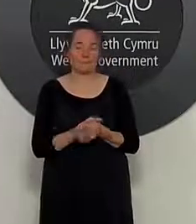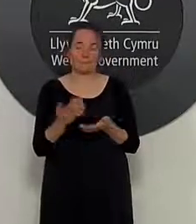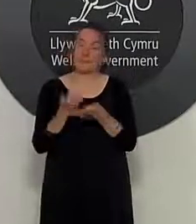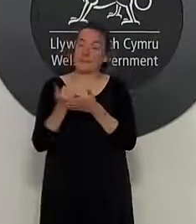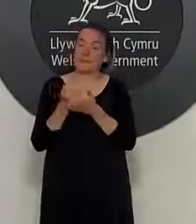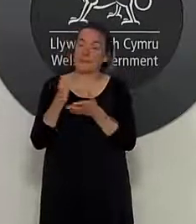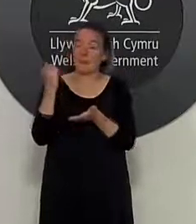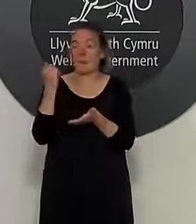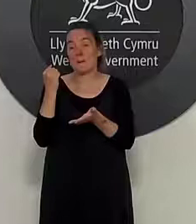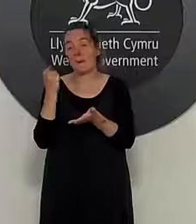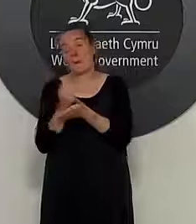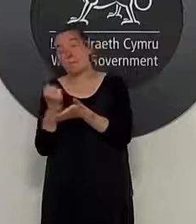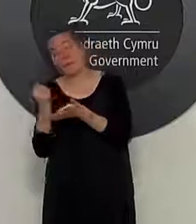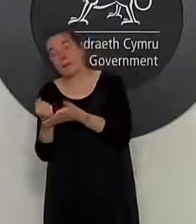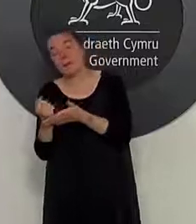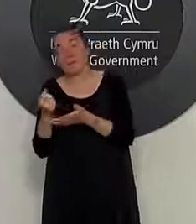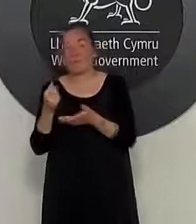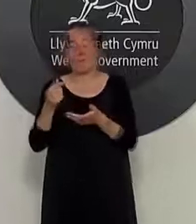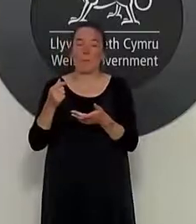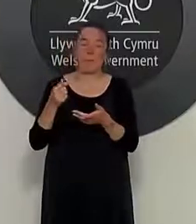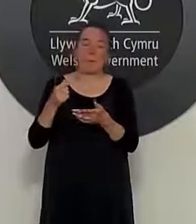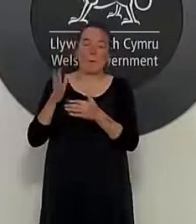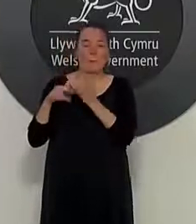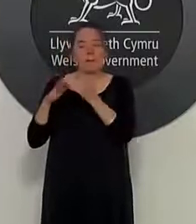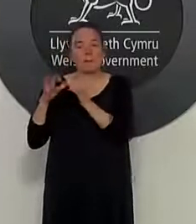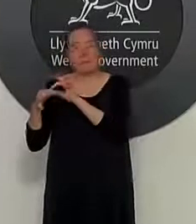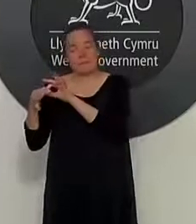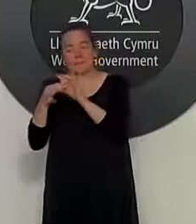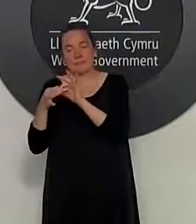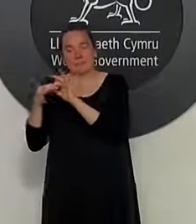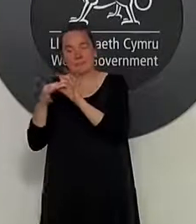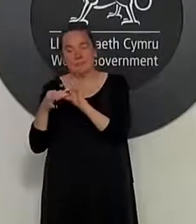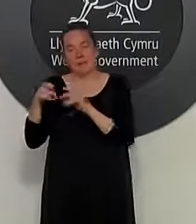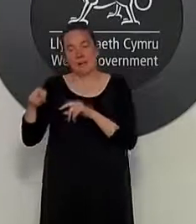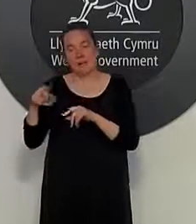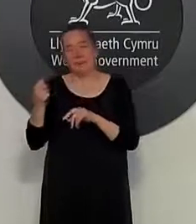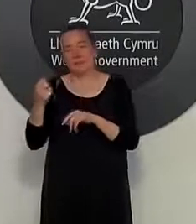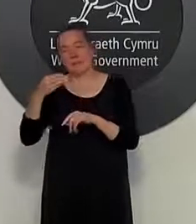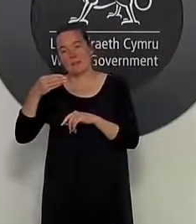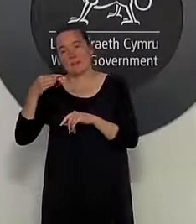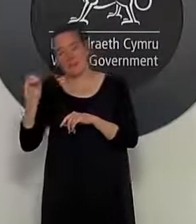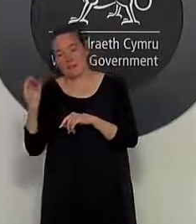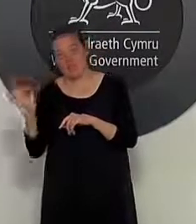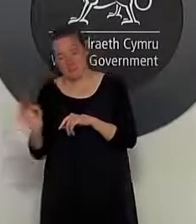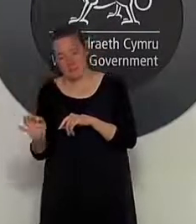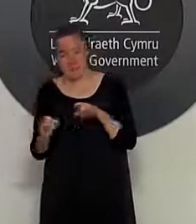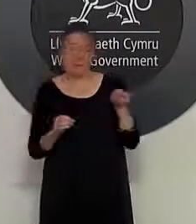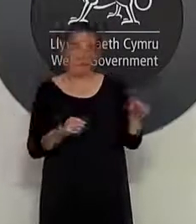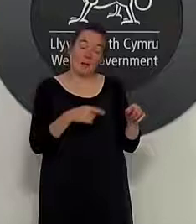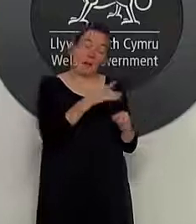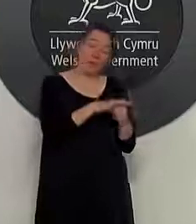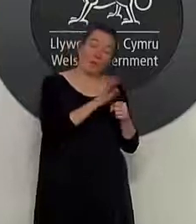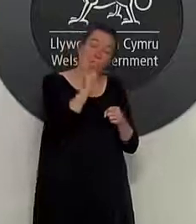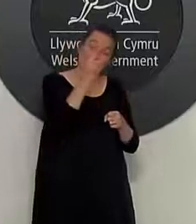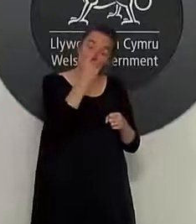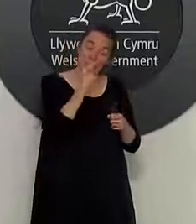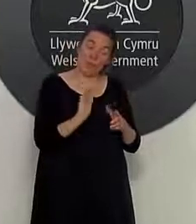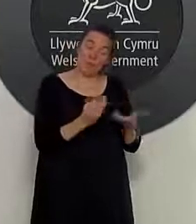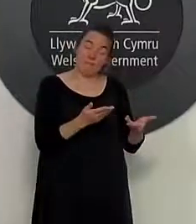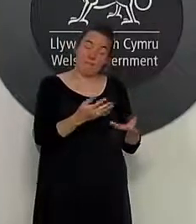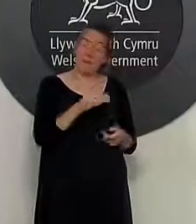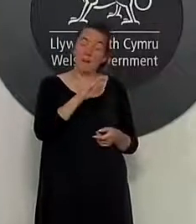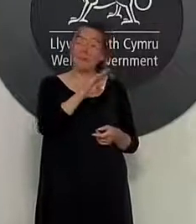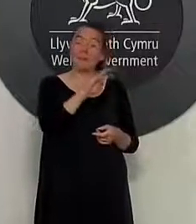building society mortgage would be at 90%, local authorities were able to offer 97% mortgages. They were able